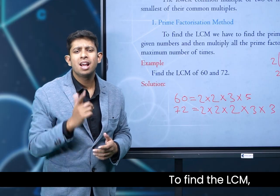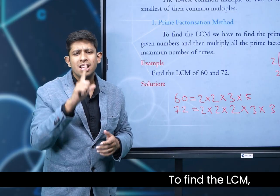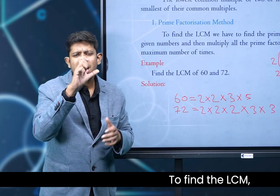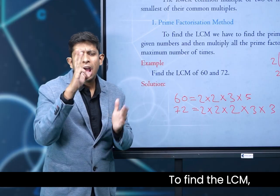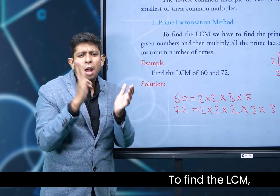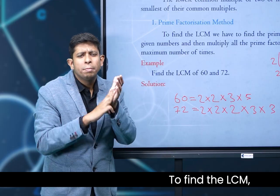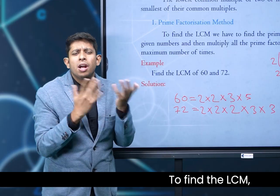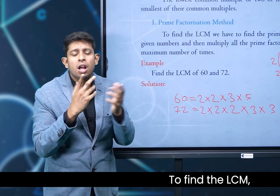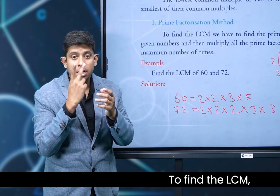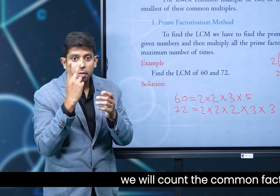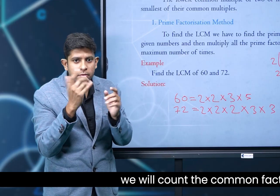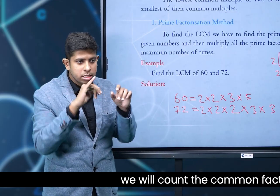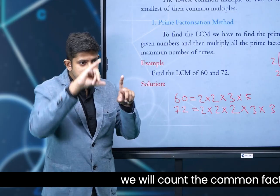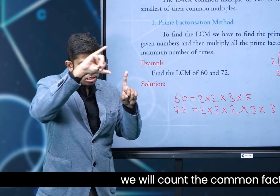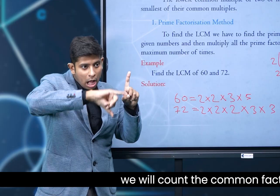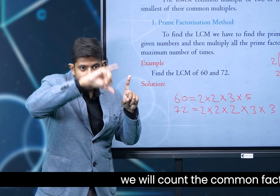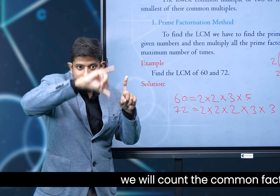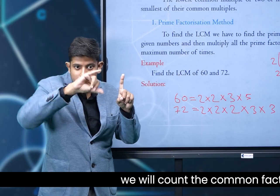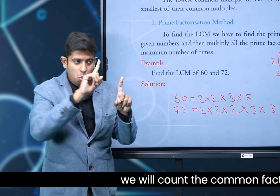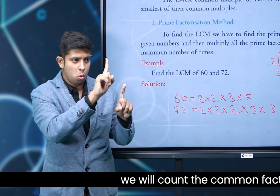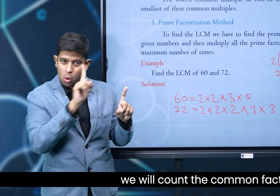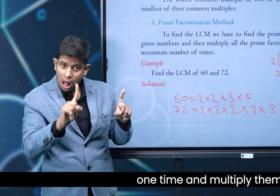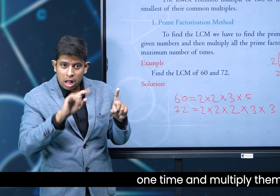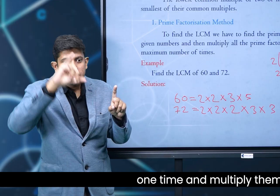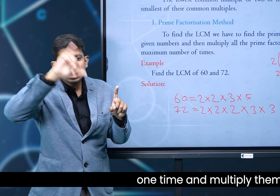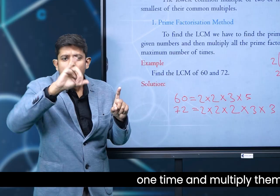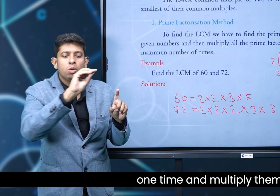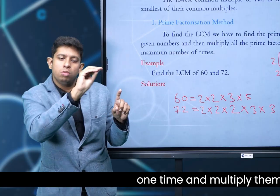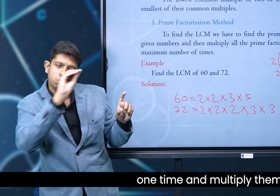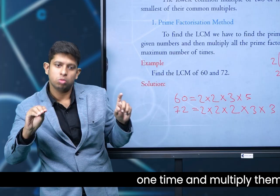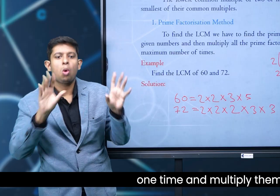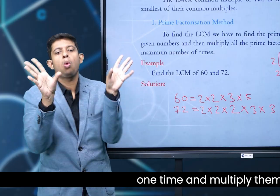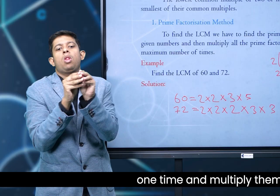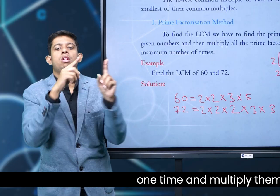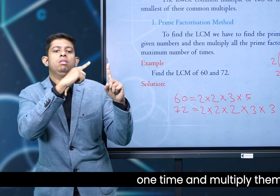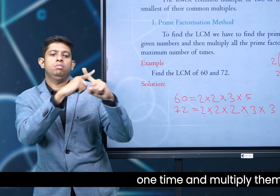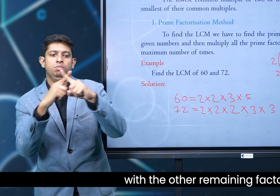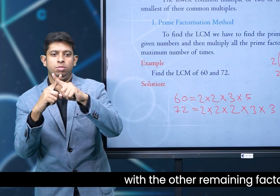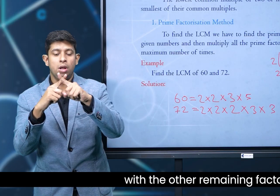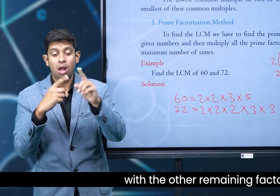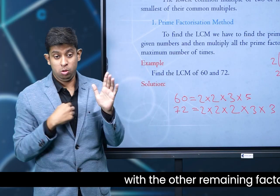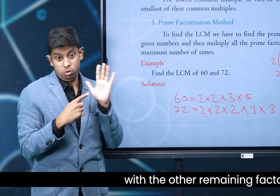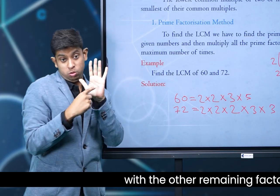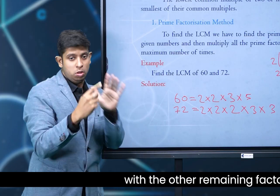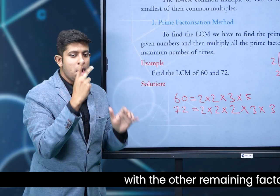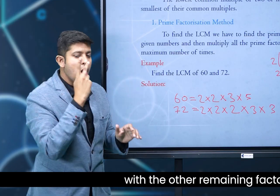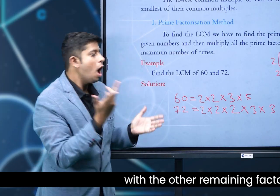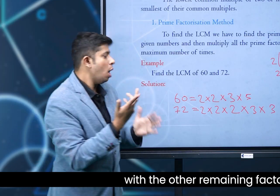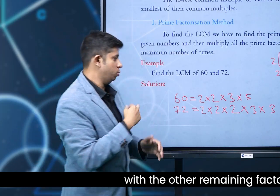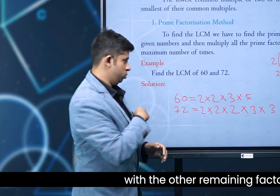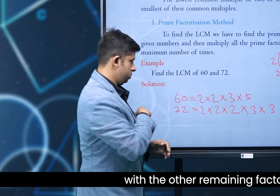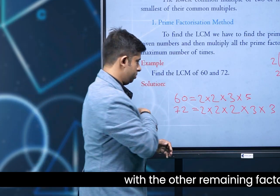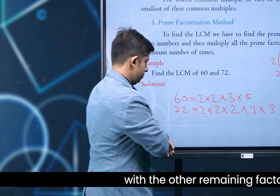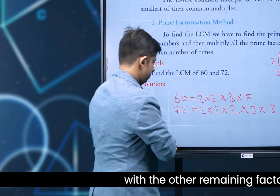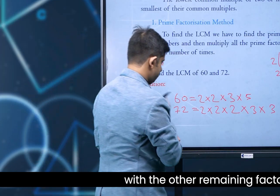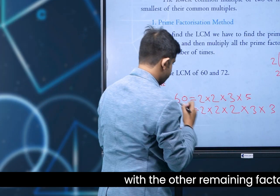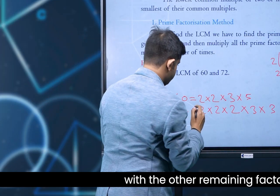To find the LCM, we will count the common factors one time and multiply them with the other remaining factors.